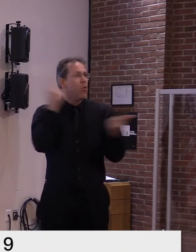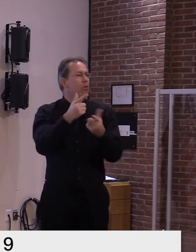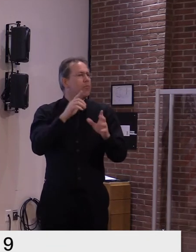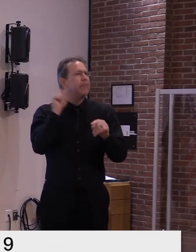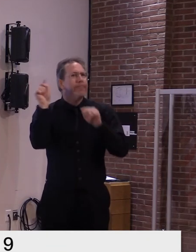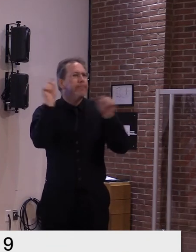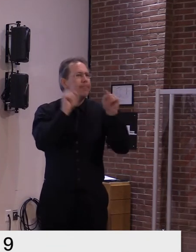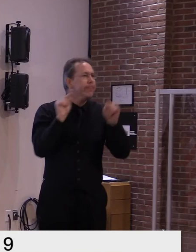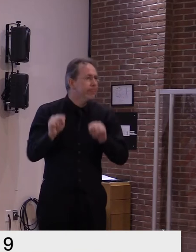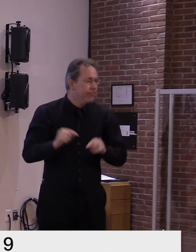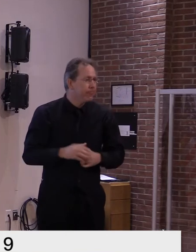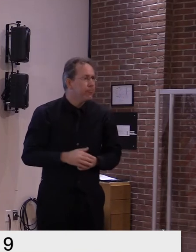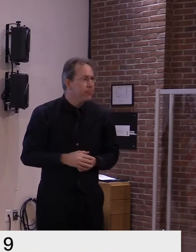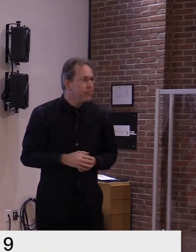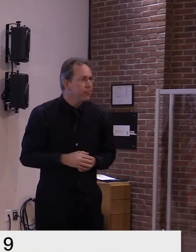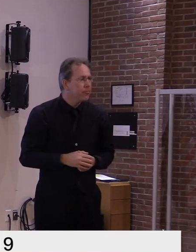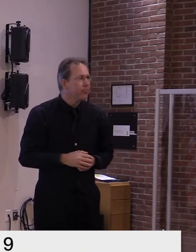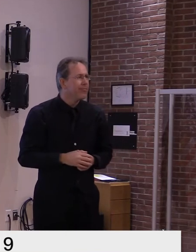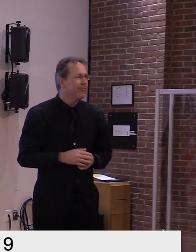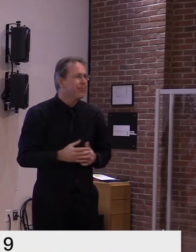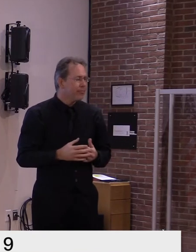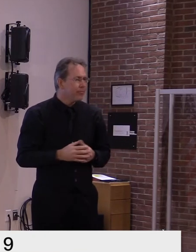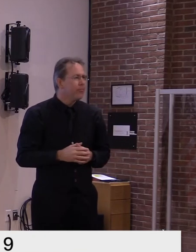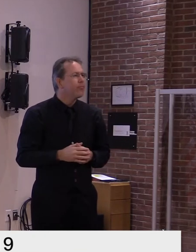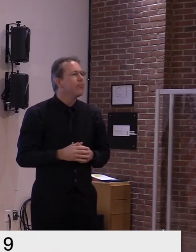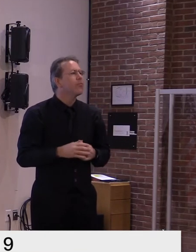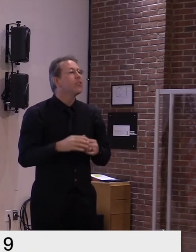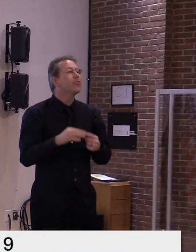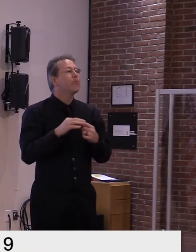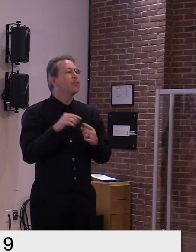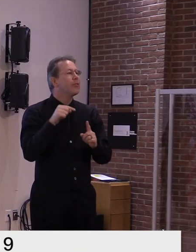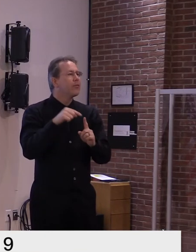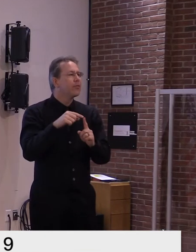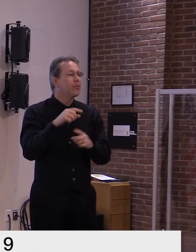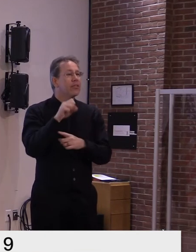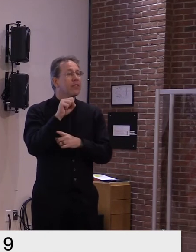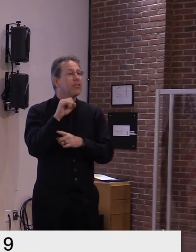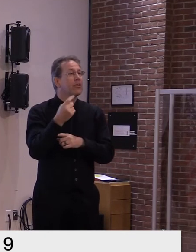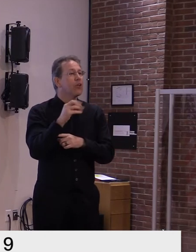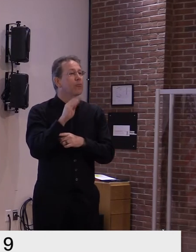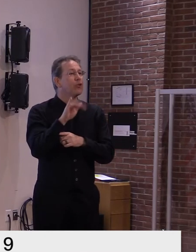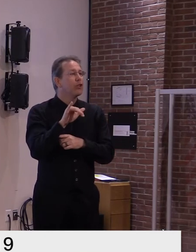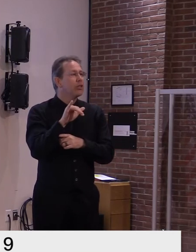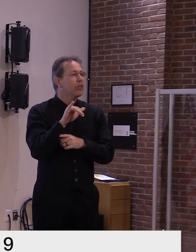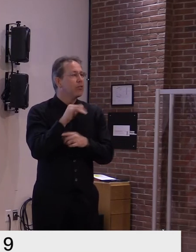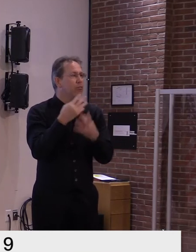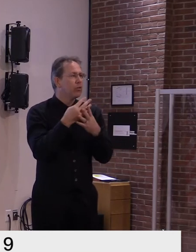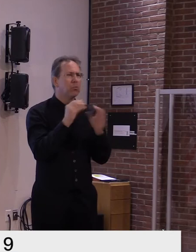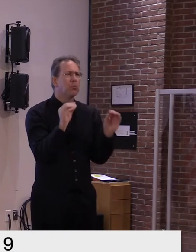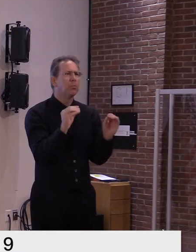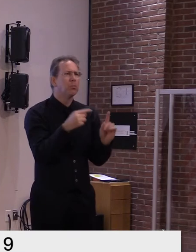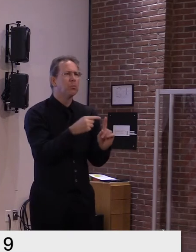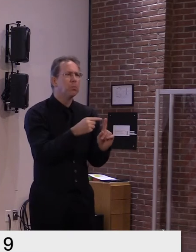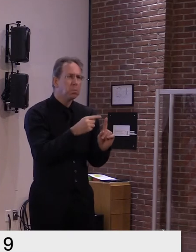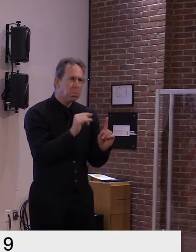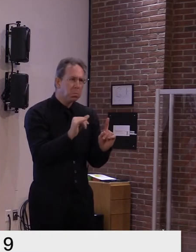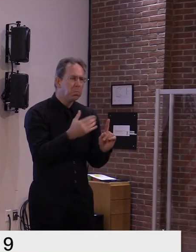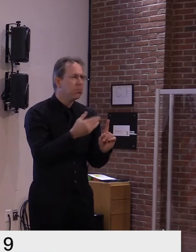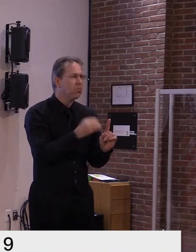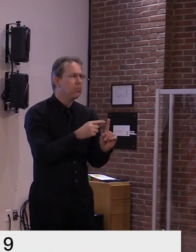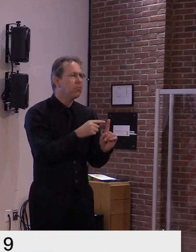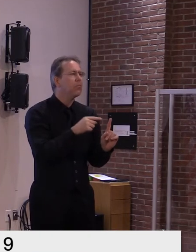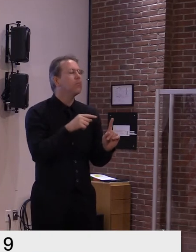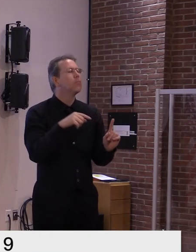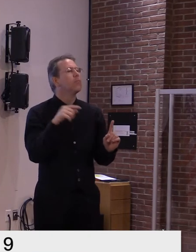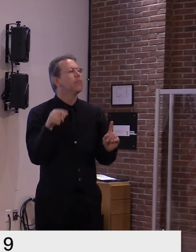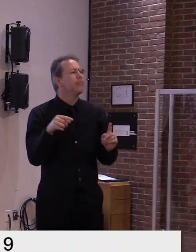numbers, mm-hmm. in all our facilities except St. Johnsbury, and ironically, at least